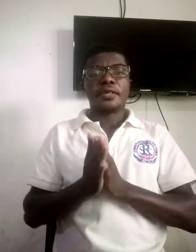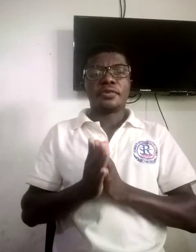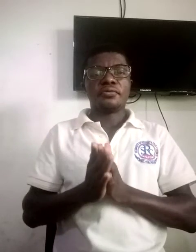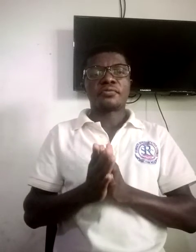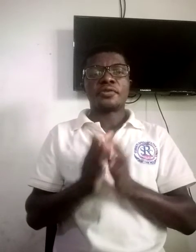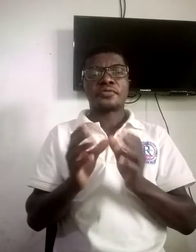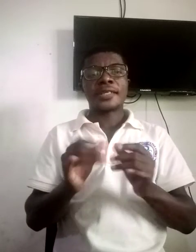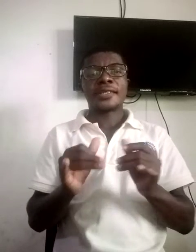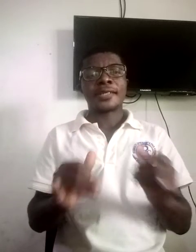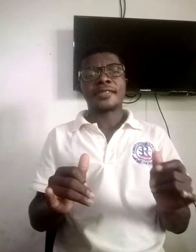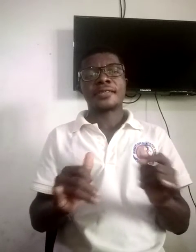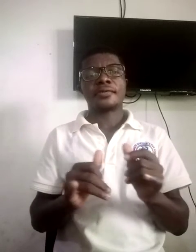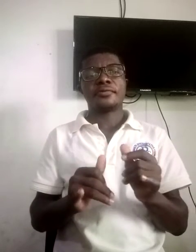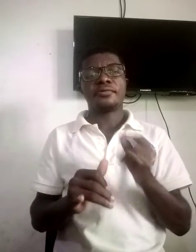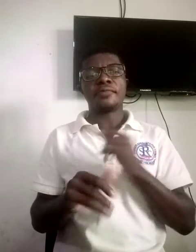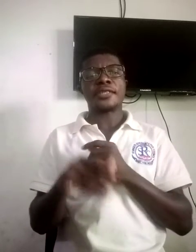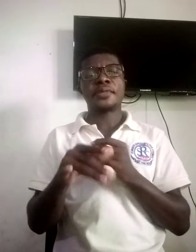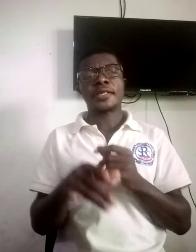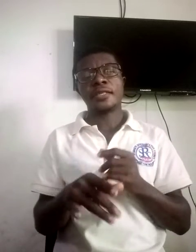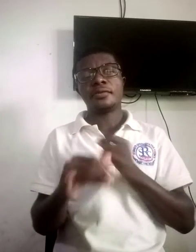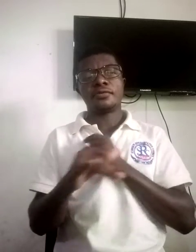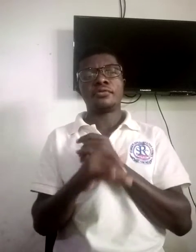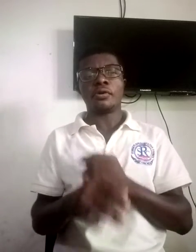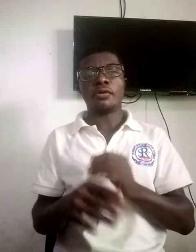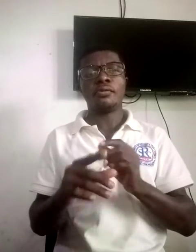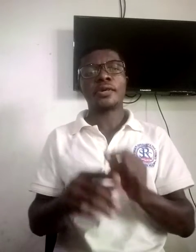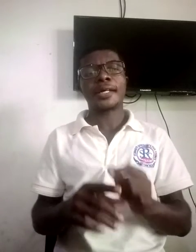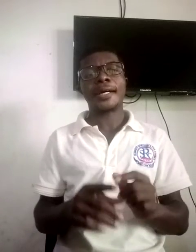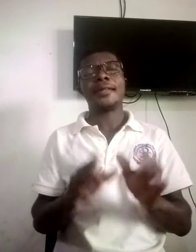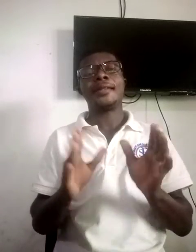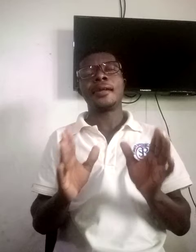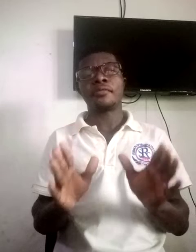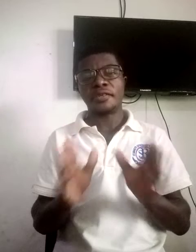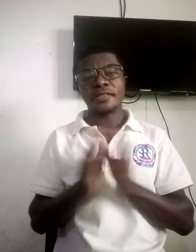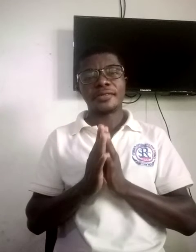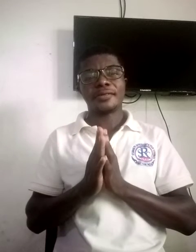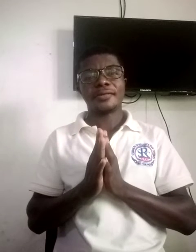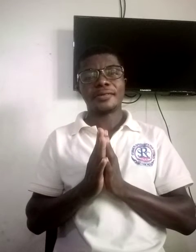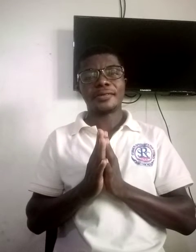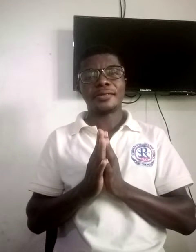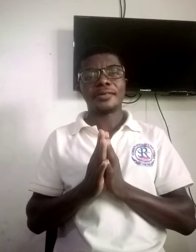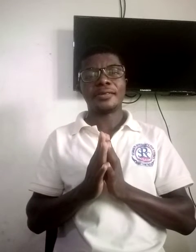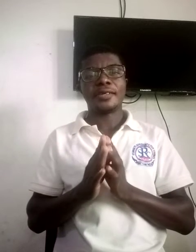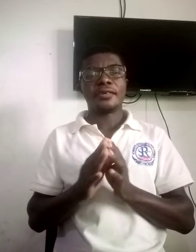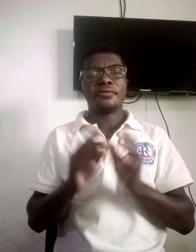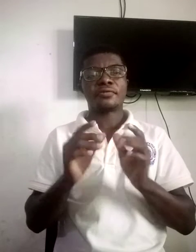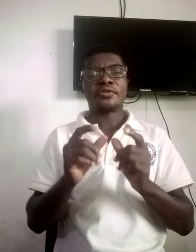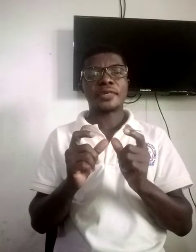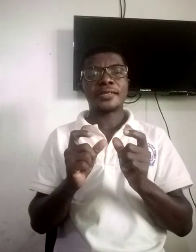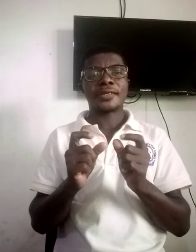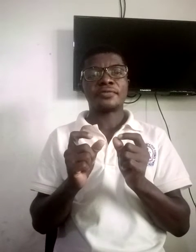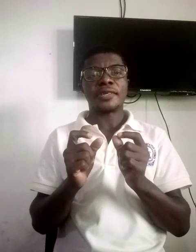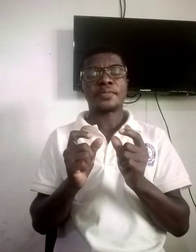you construct it as you are speaking your local language. You construct it as you are speaking